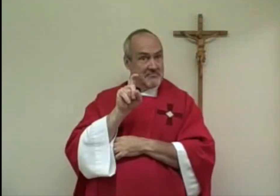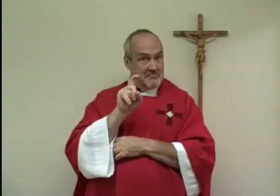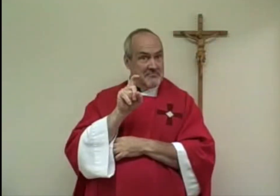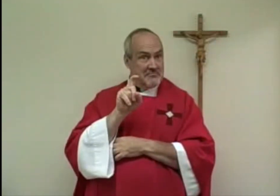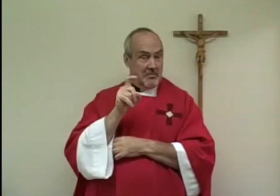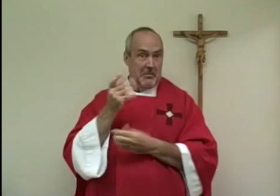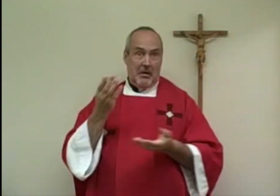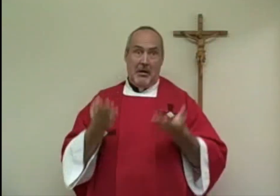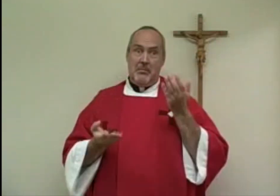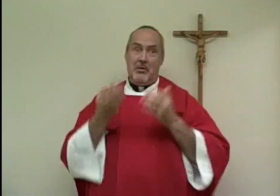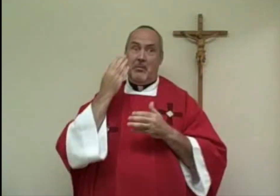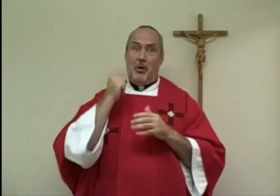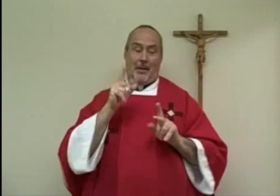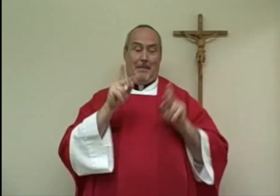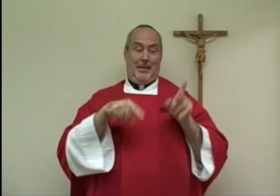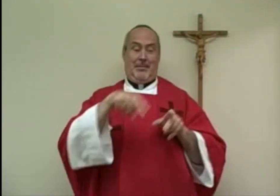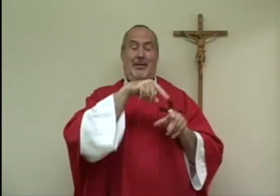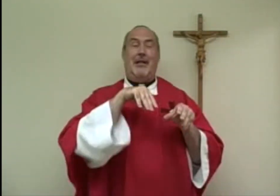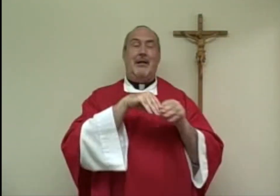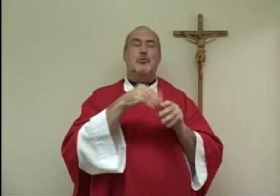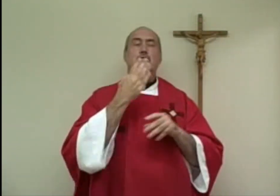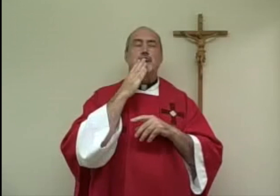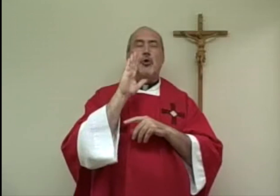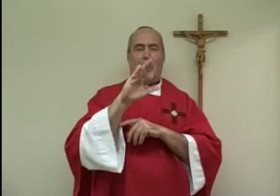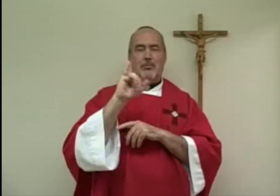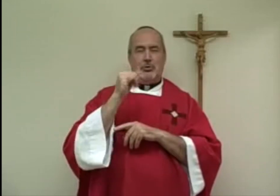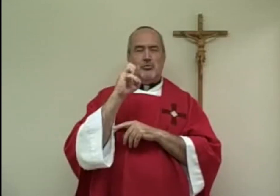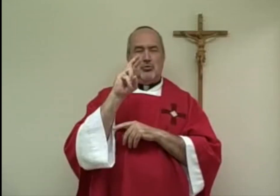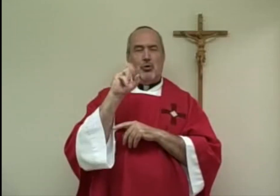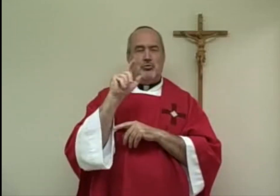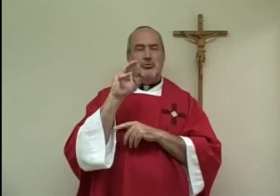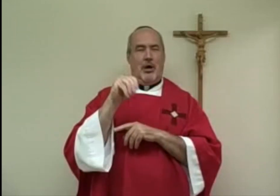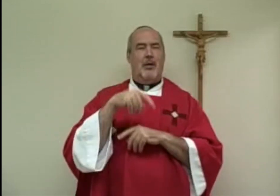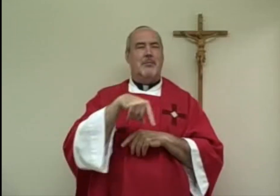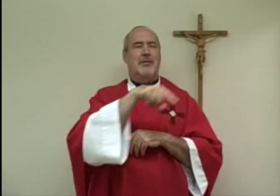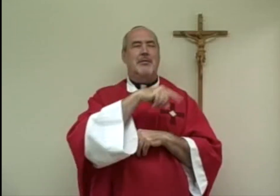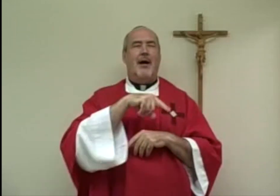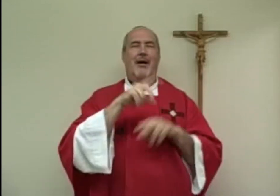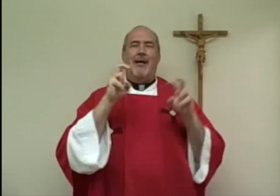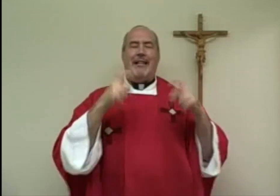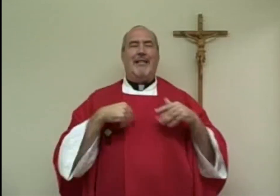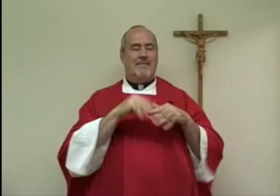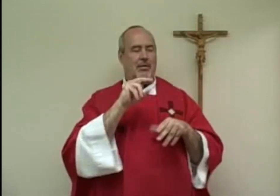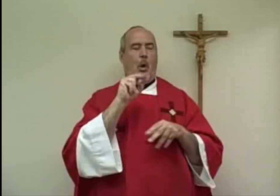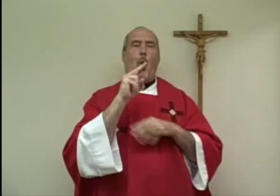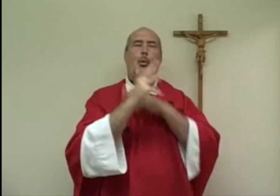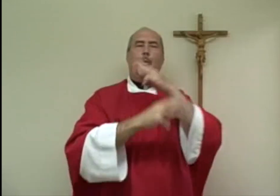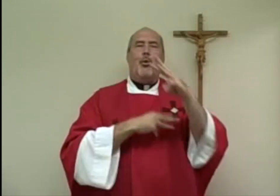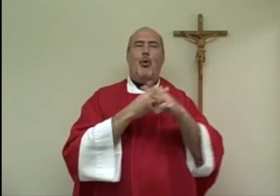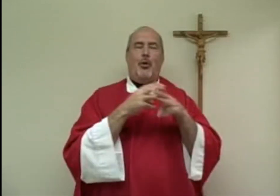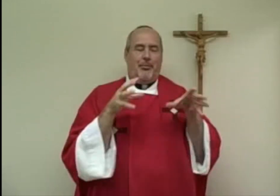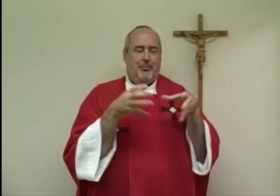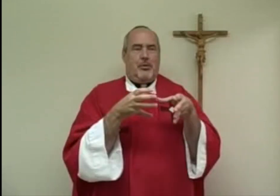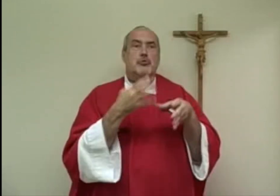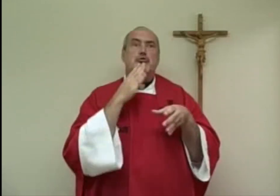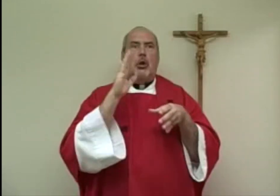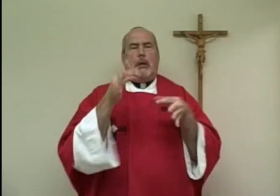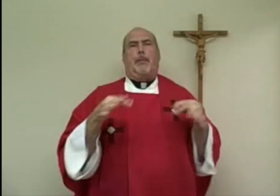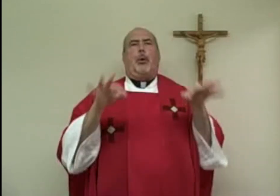he was. So I'm wondering if the people of Jerusalem must have lived